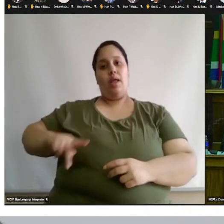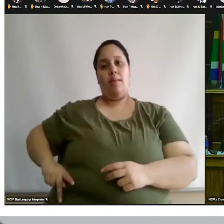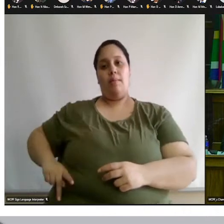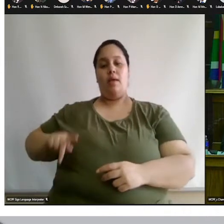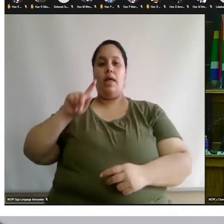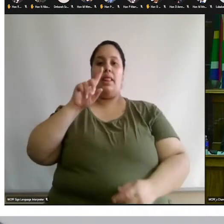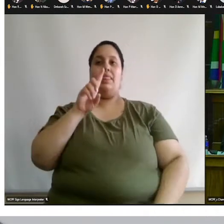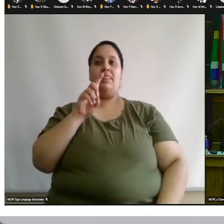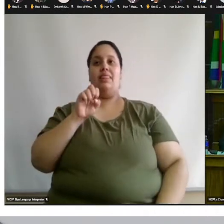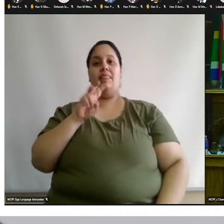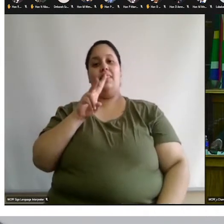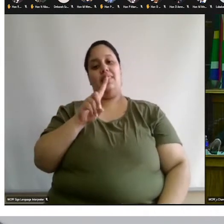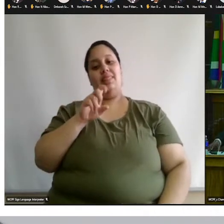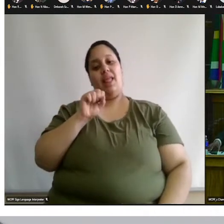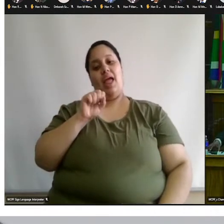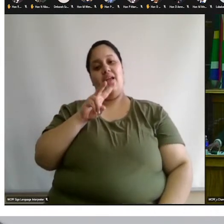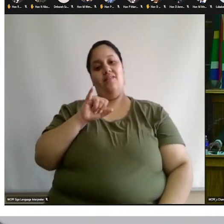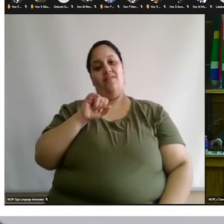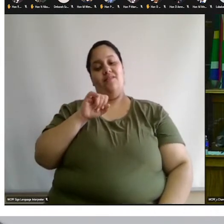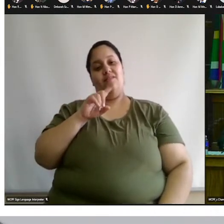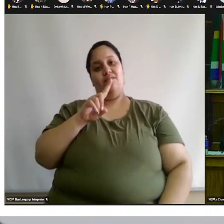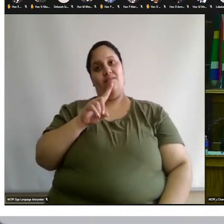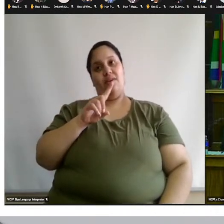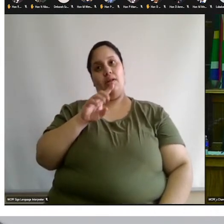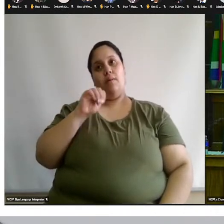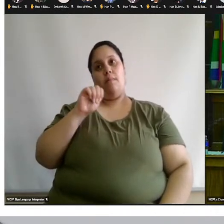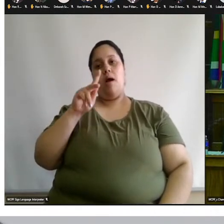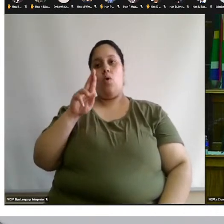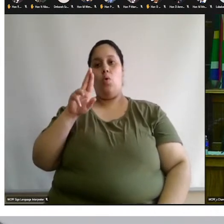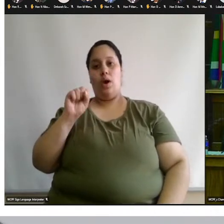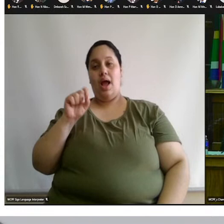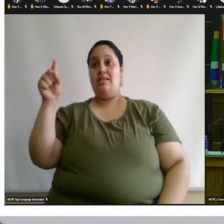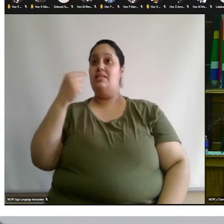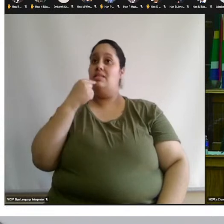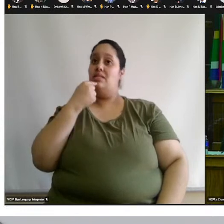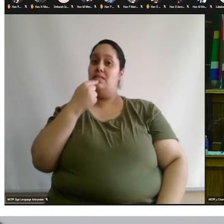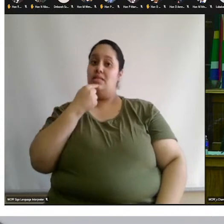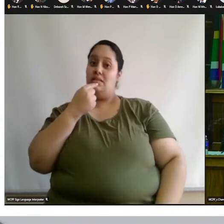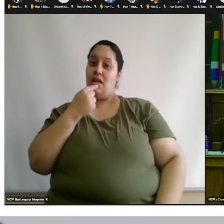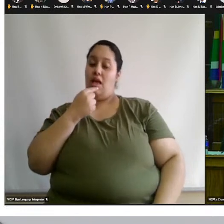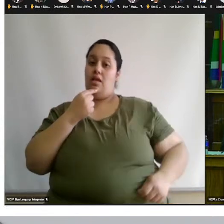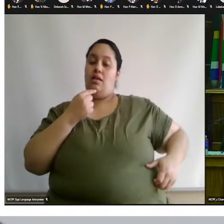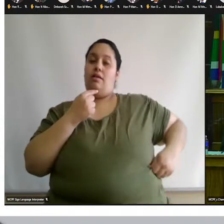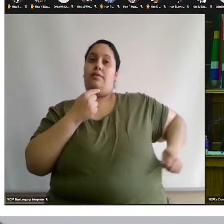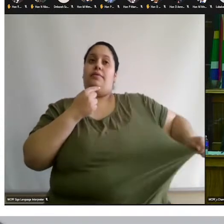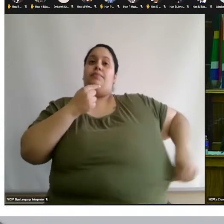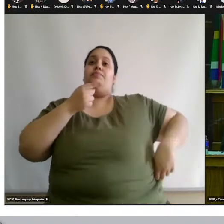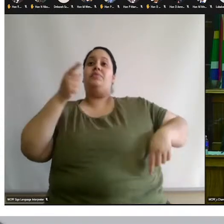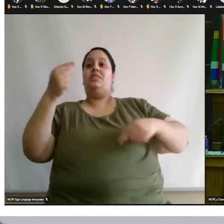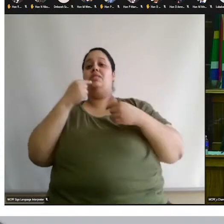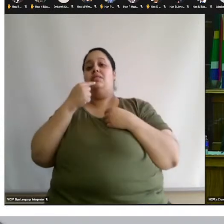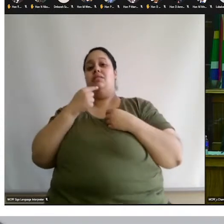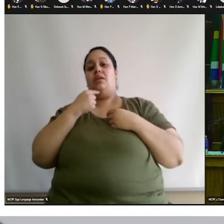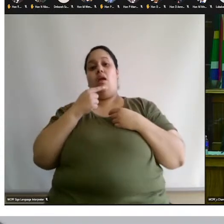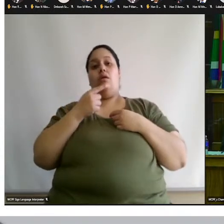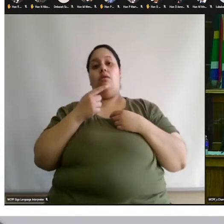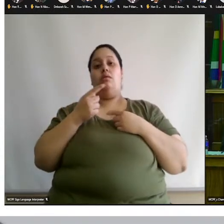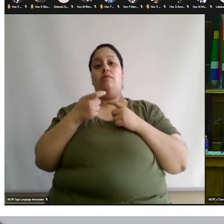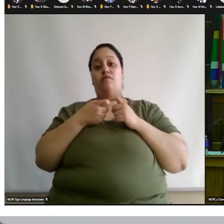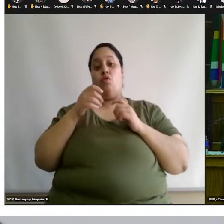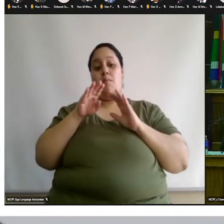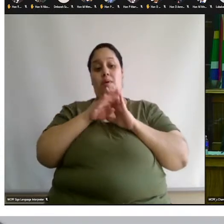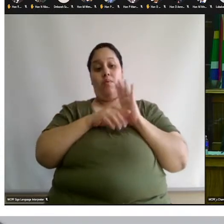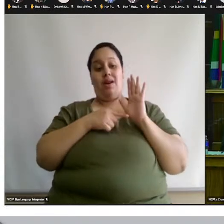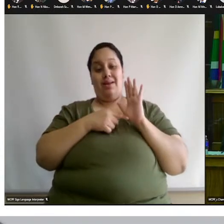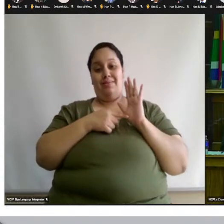Makura, who in fact referred to the program, and I quote when he said that one of the